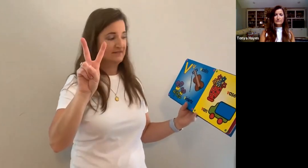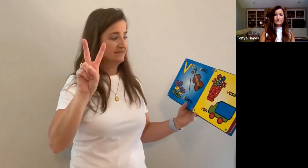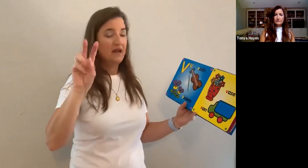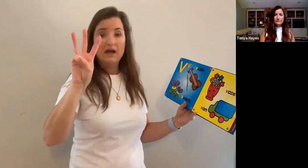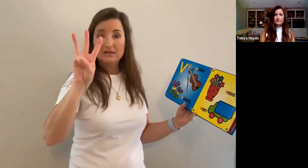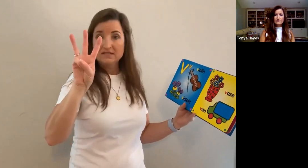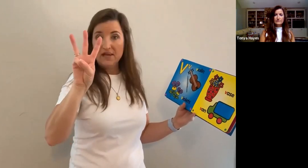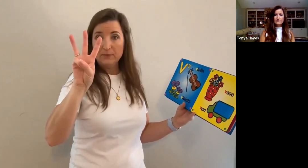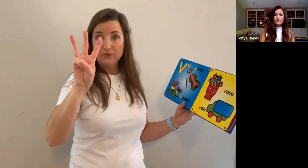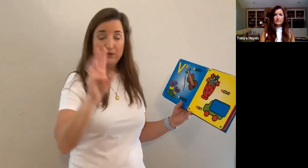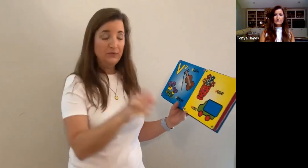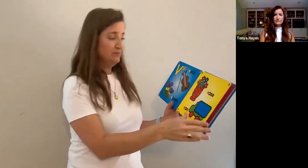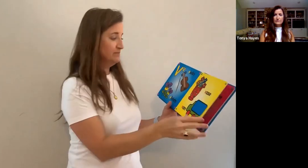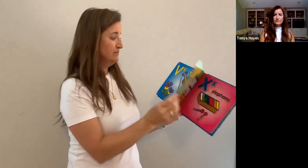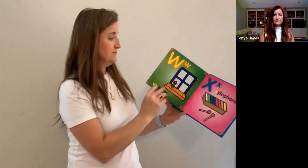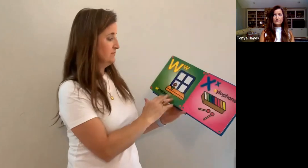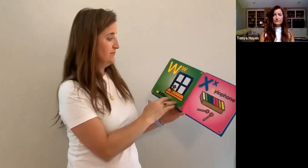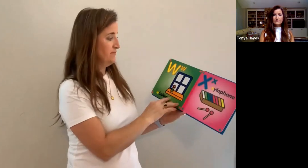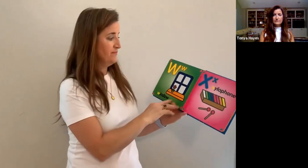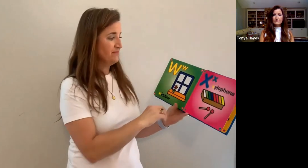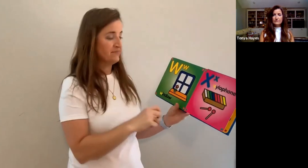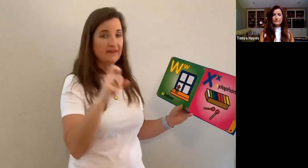V, W,